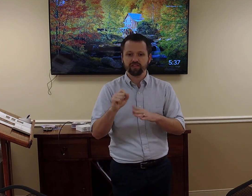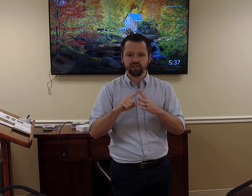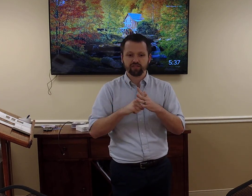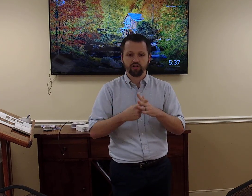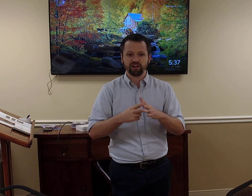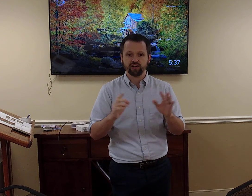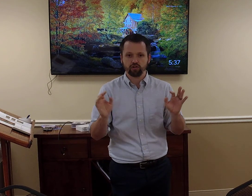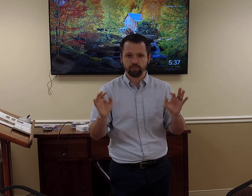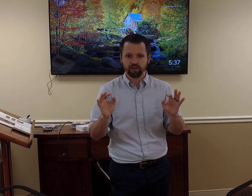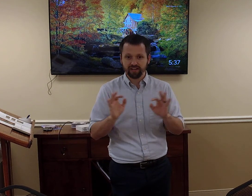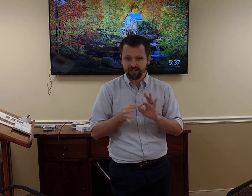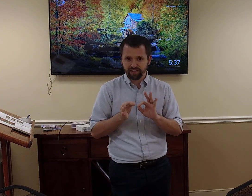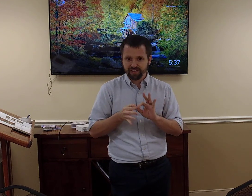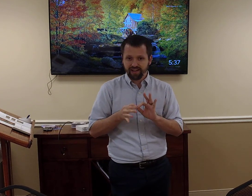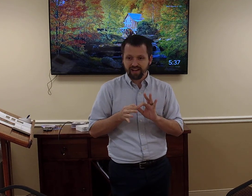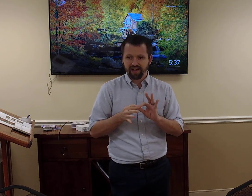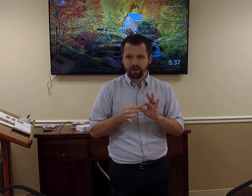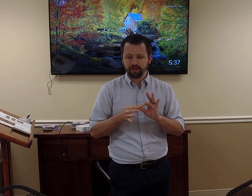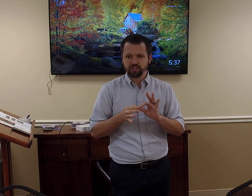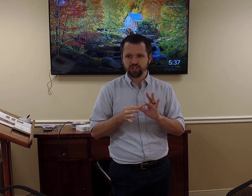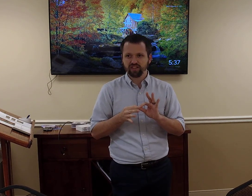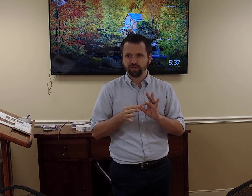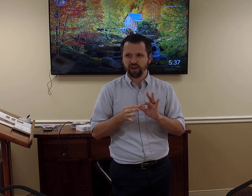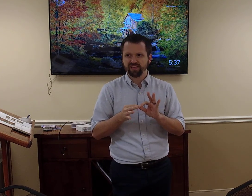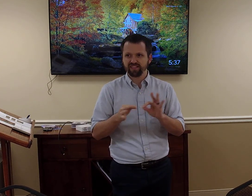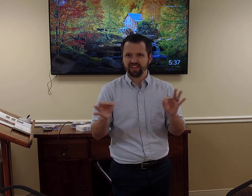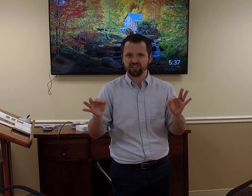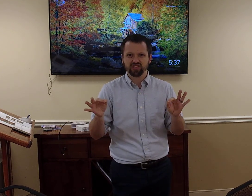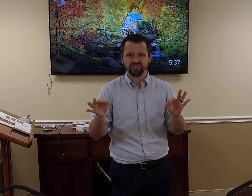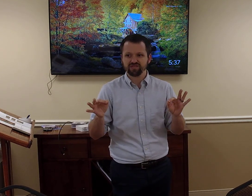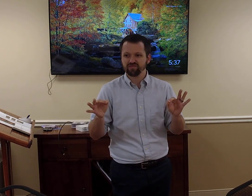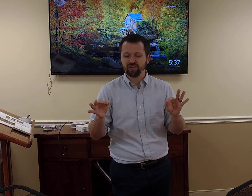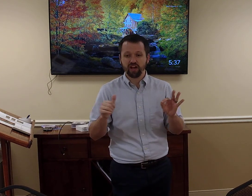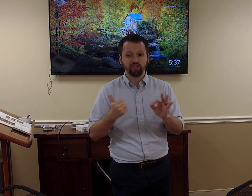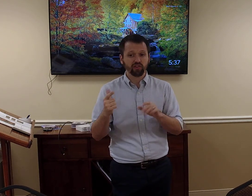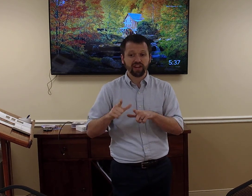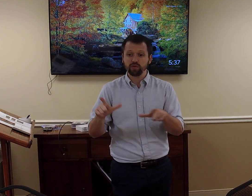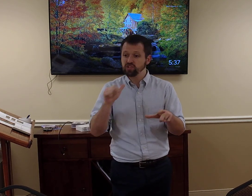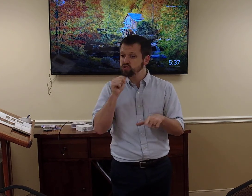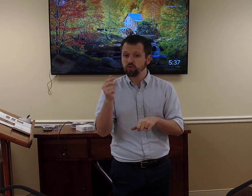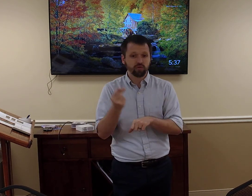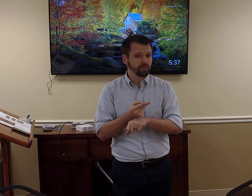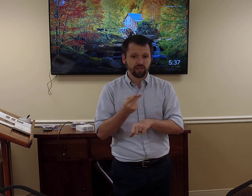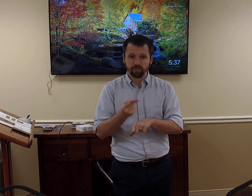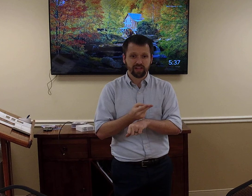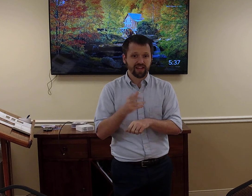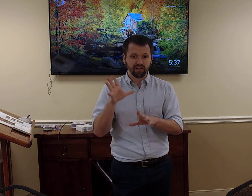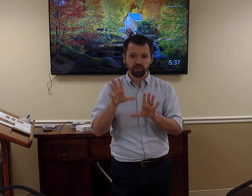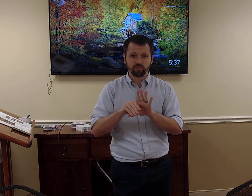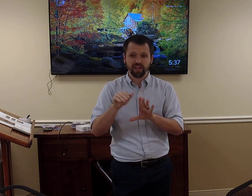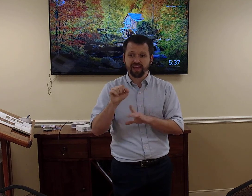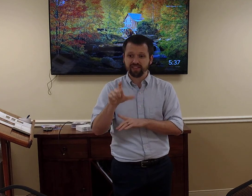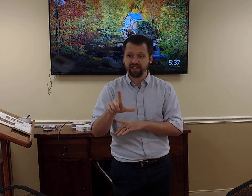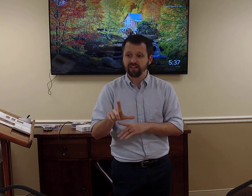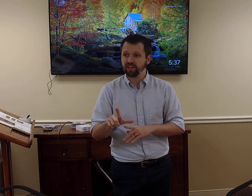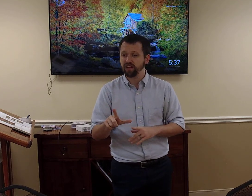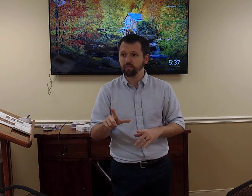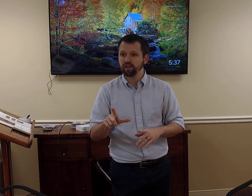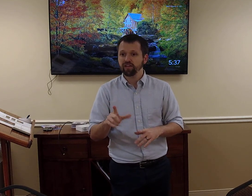I started interpreting. It's just phrases that just other languages don't use them, and that includes ASL. Stuff